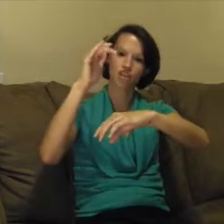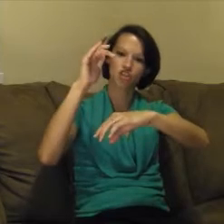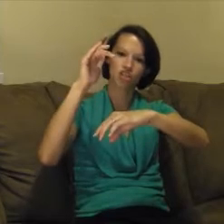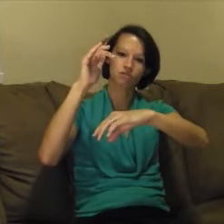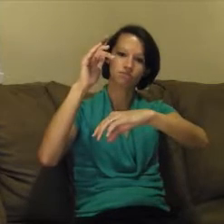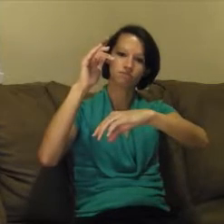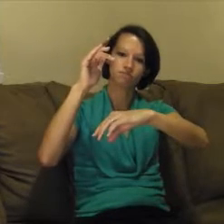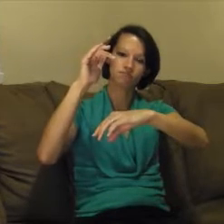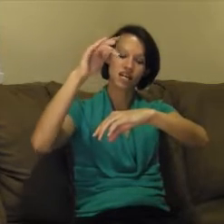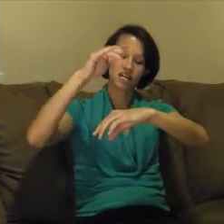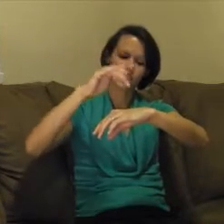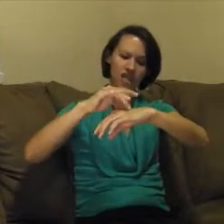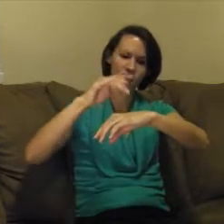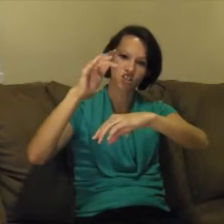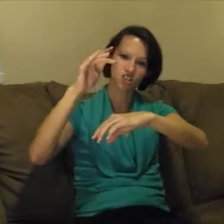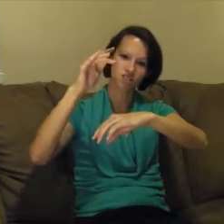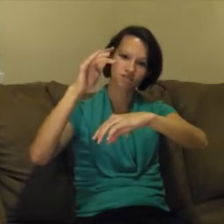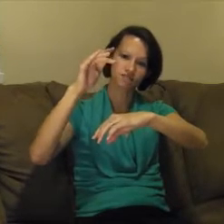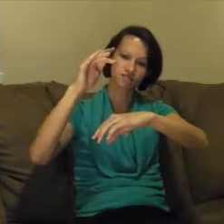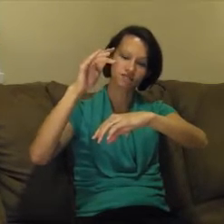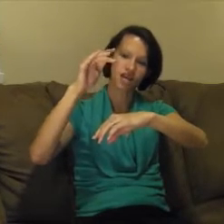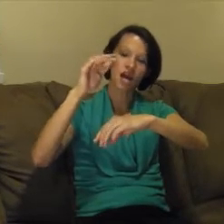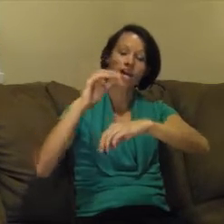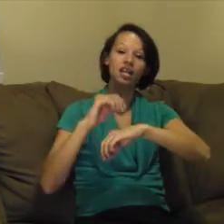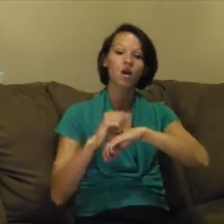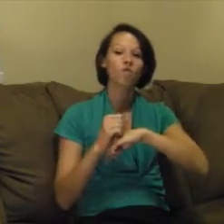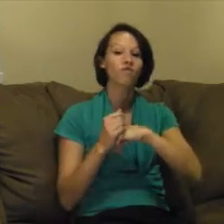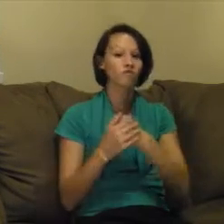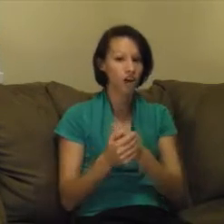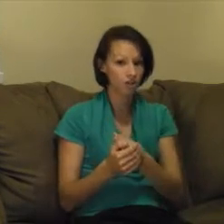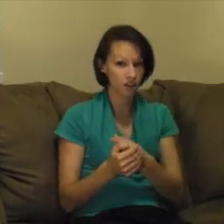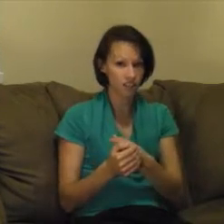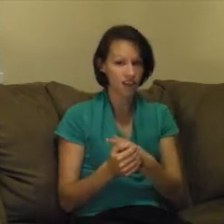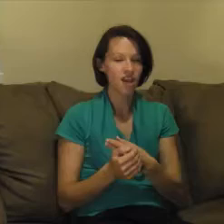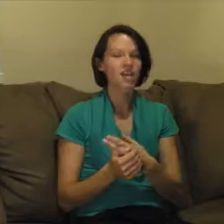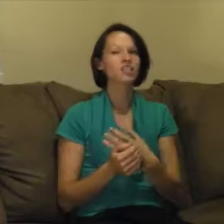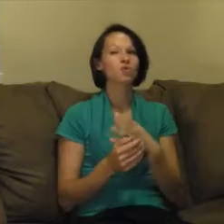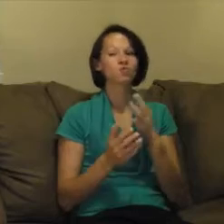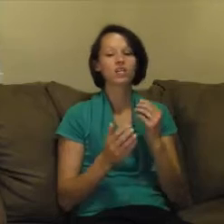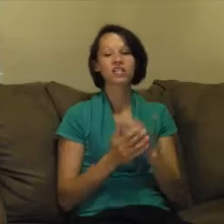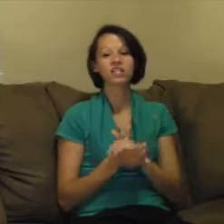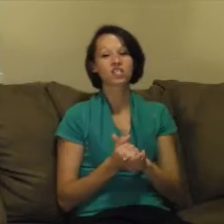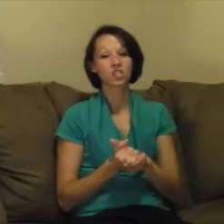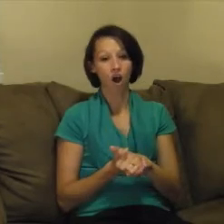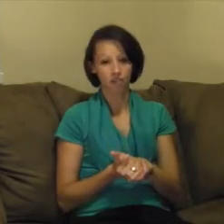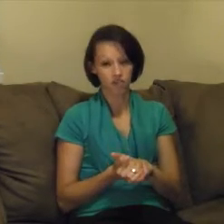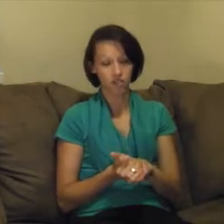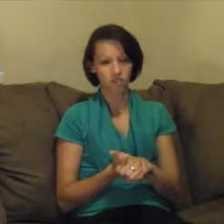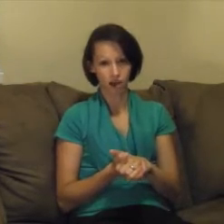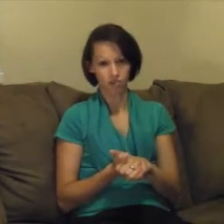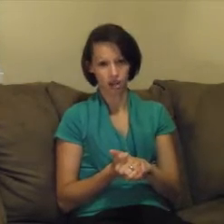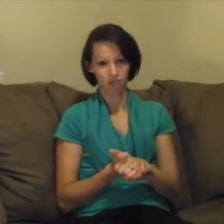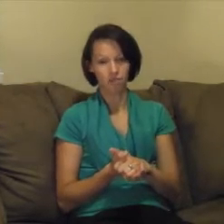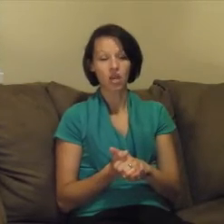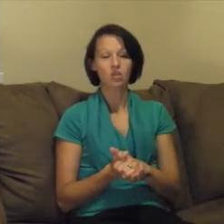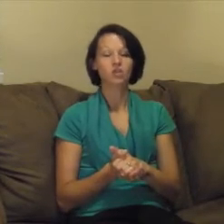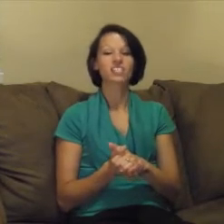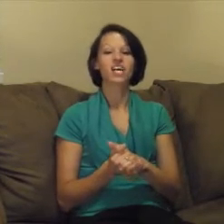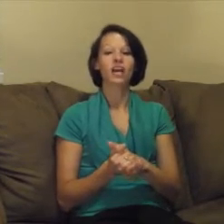Touch. Touch. Now, velvet is a really soft fabric. So the sign